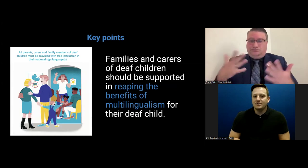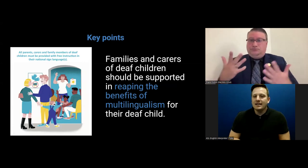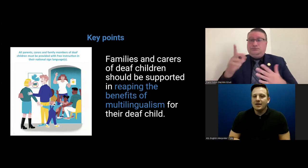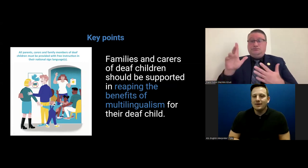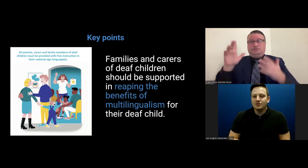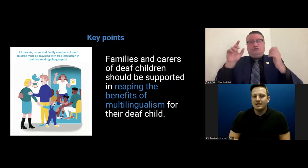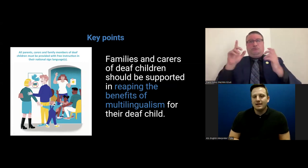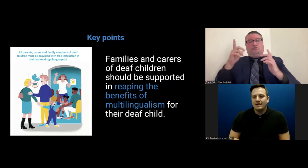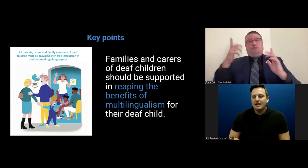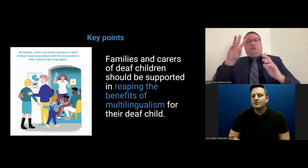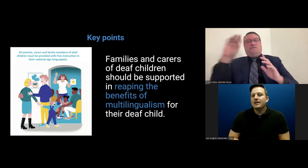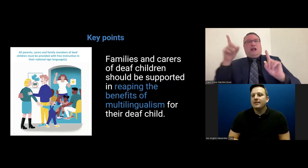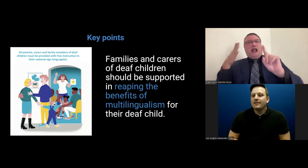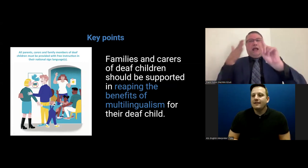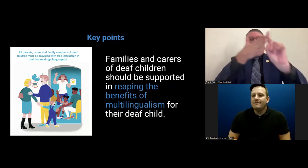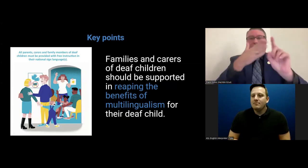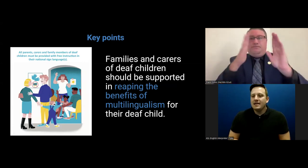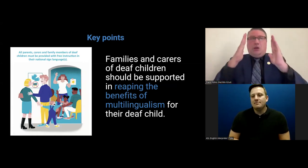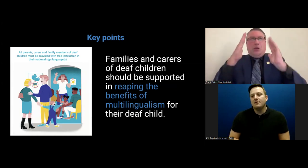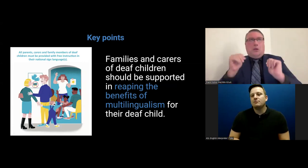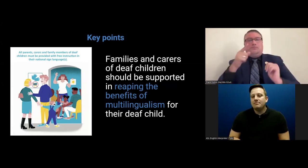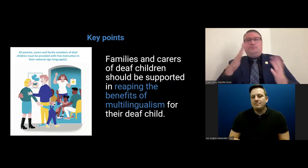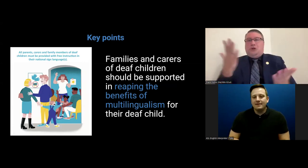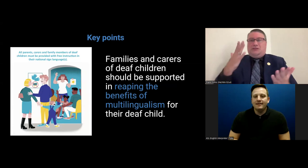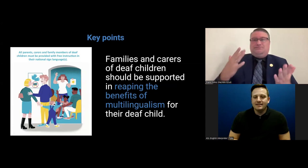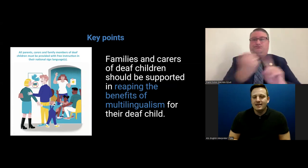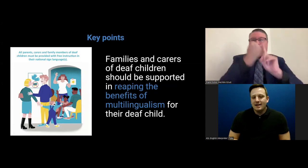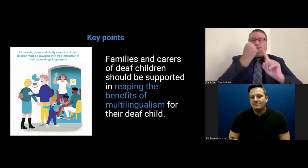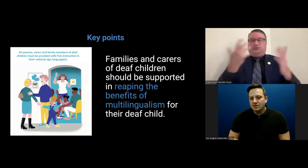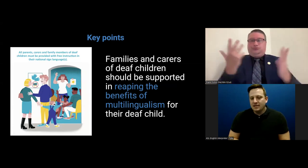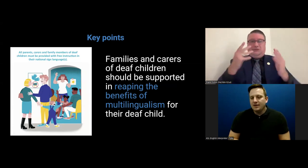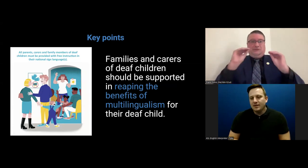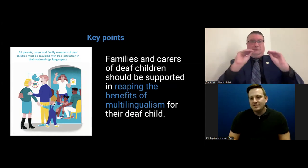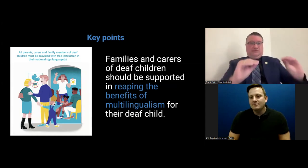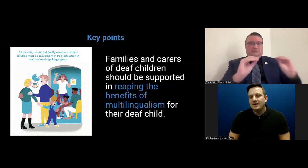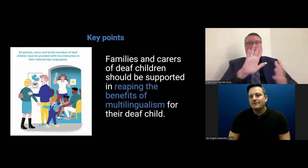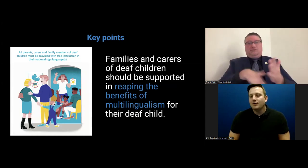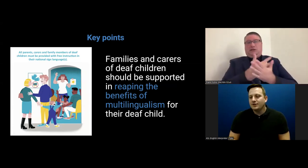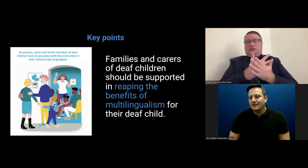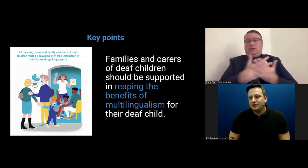sign language so that the family can reap the benefits of multilingualism for their deaf